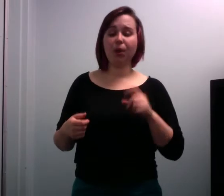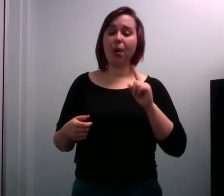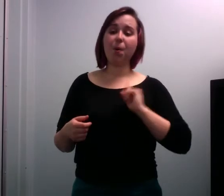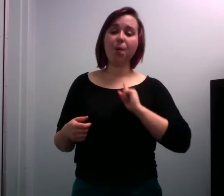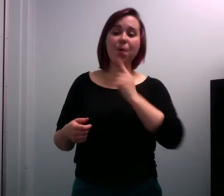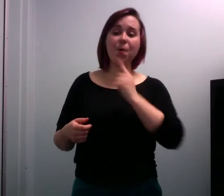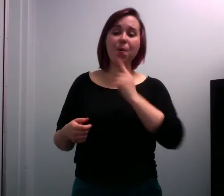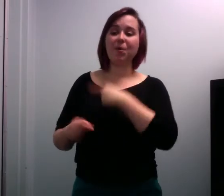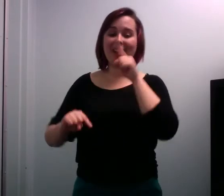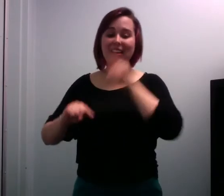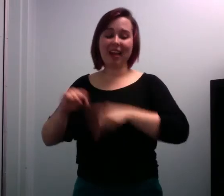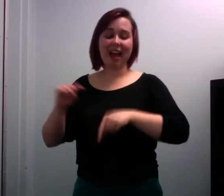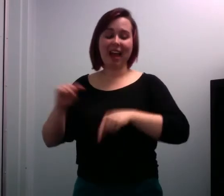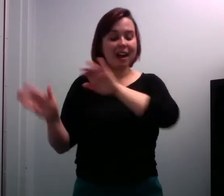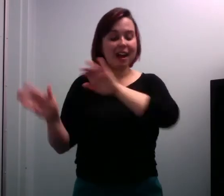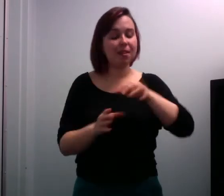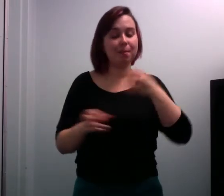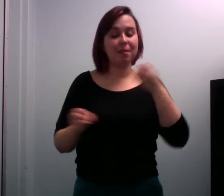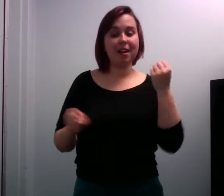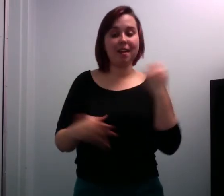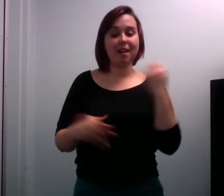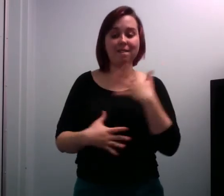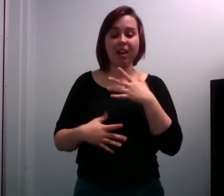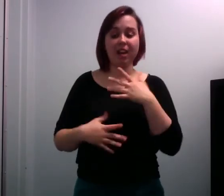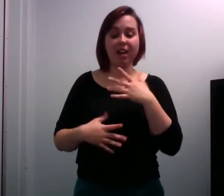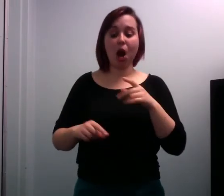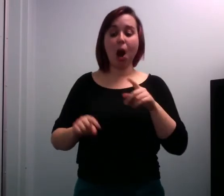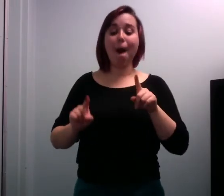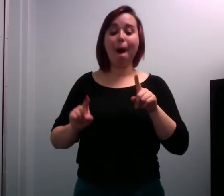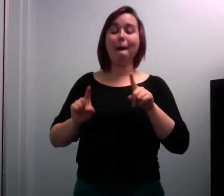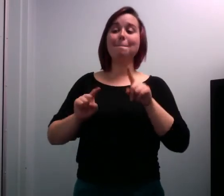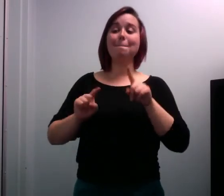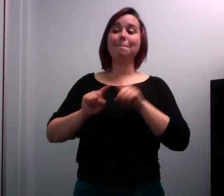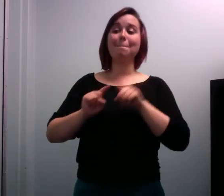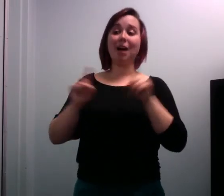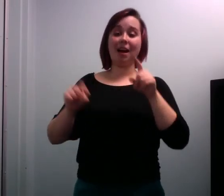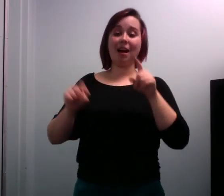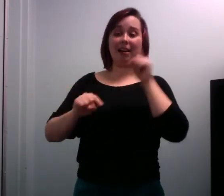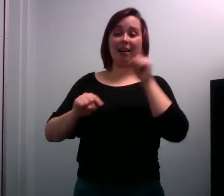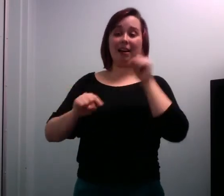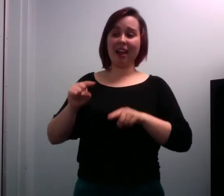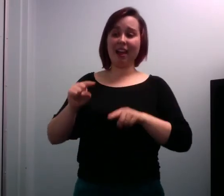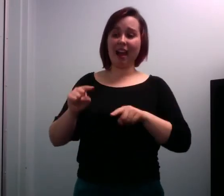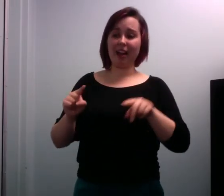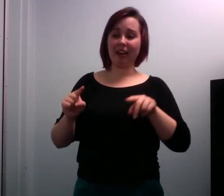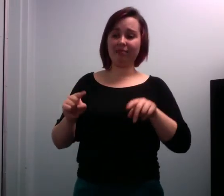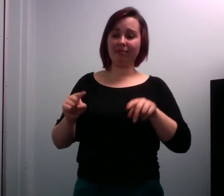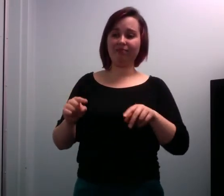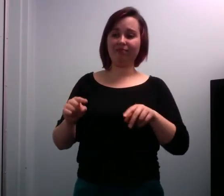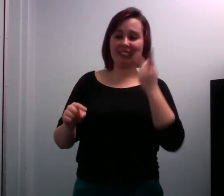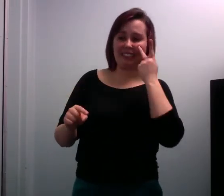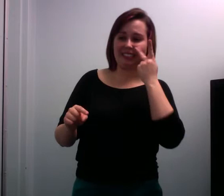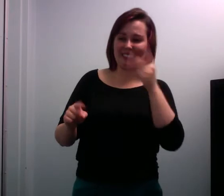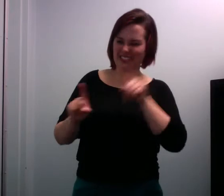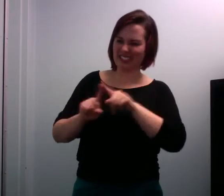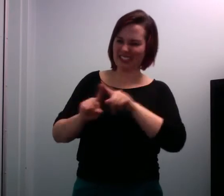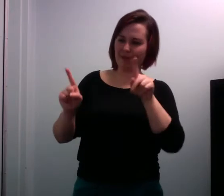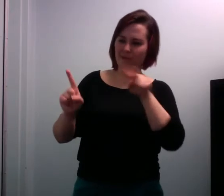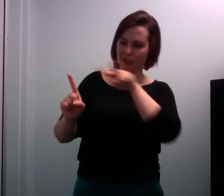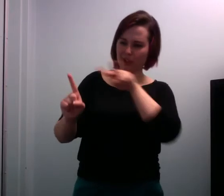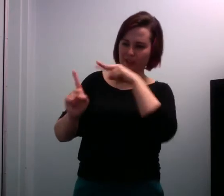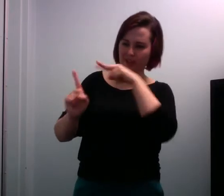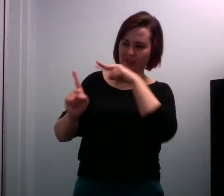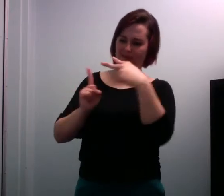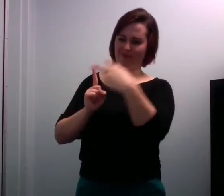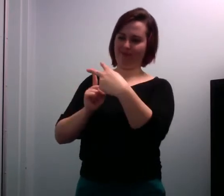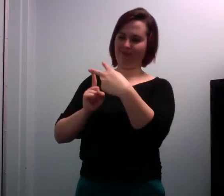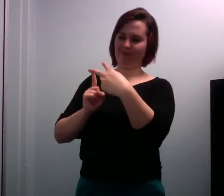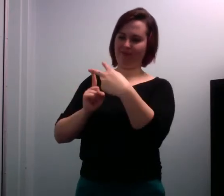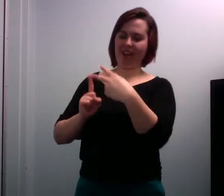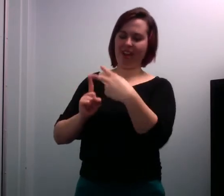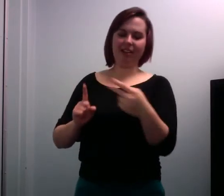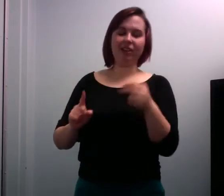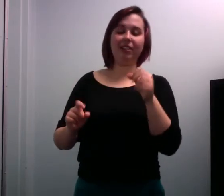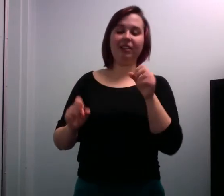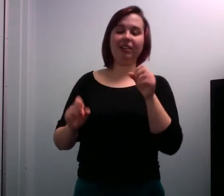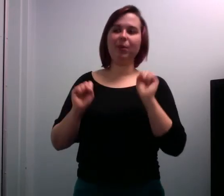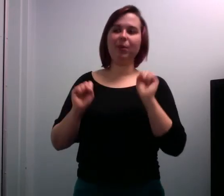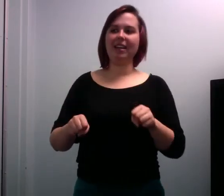differently and deal with it in healthy and productive ways. You see, we each have places, events,